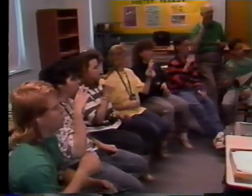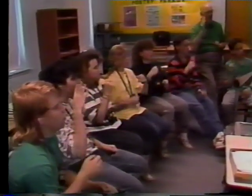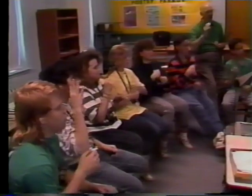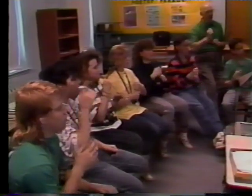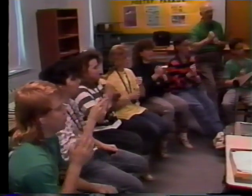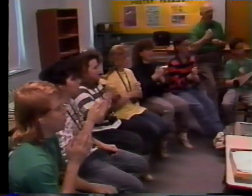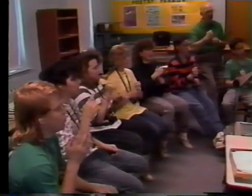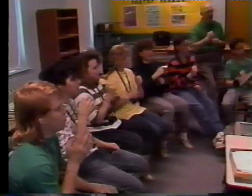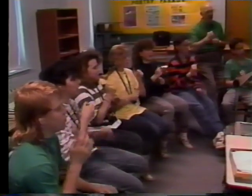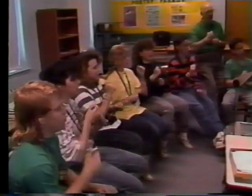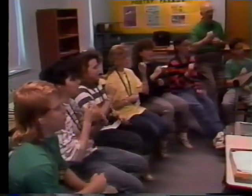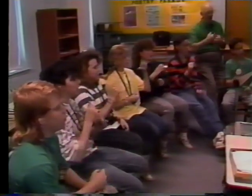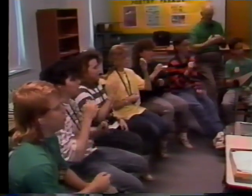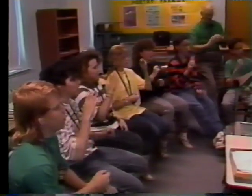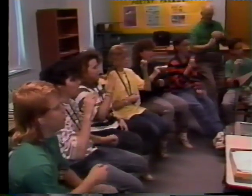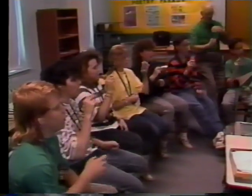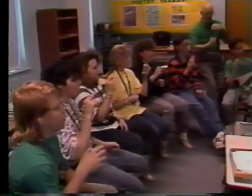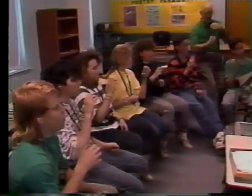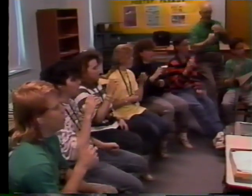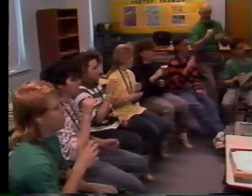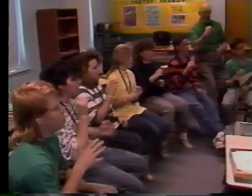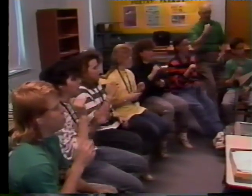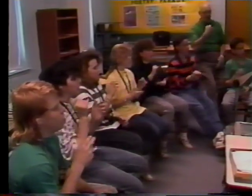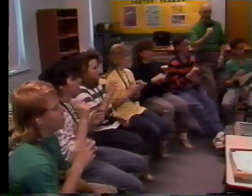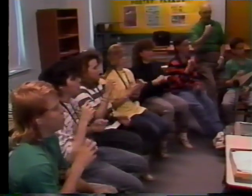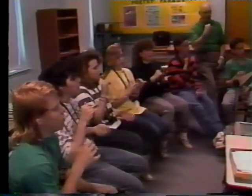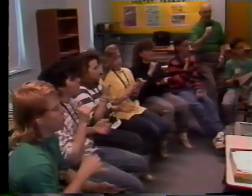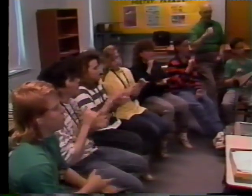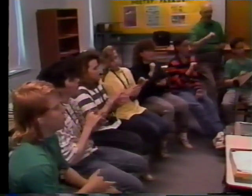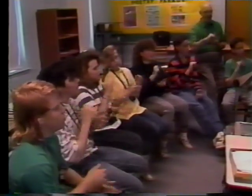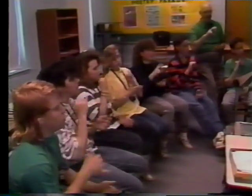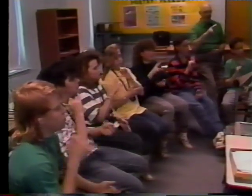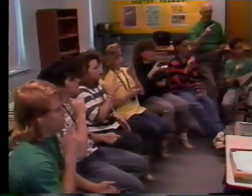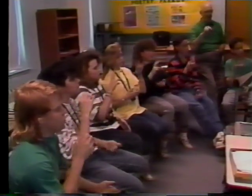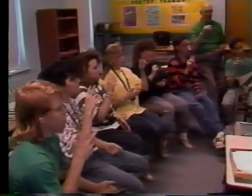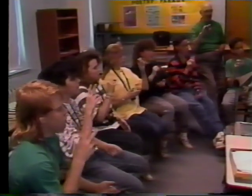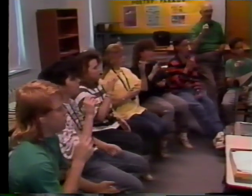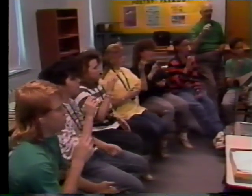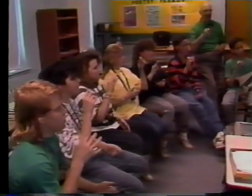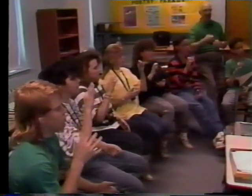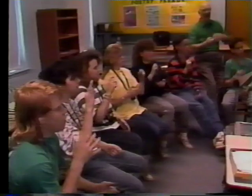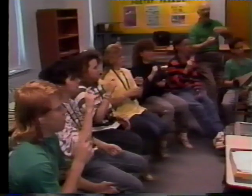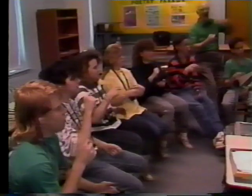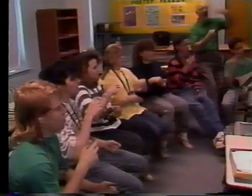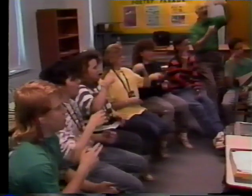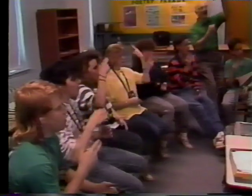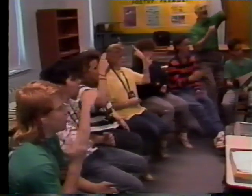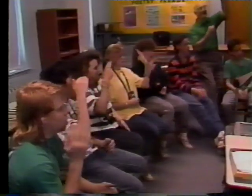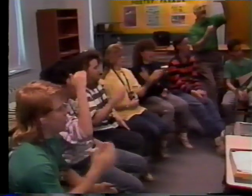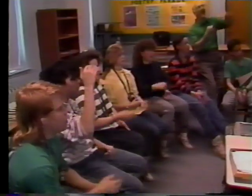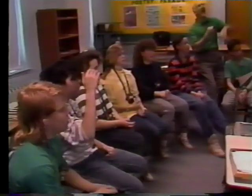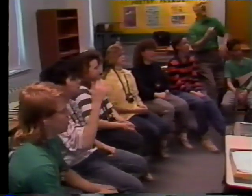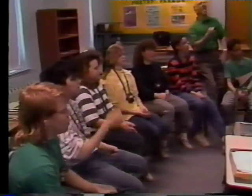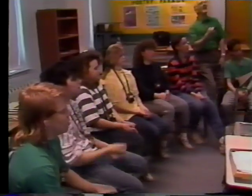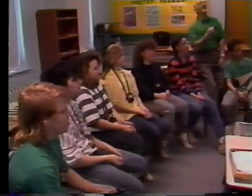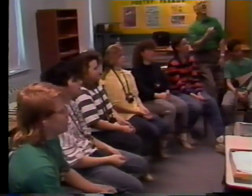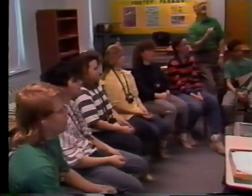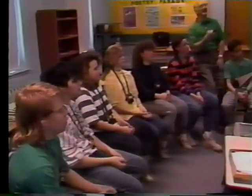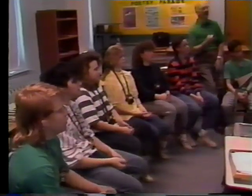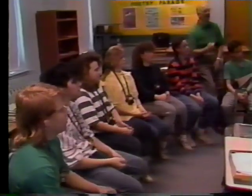I would make a cone that was 30 feet high. Very